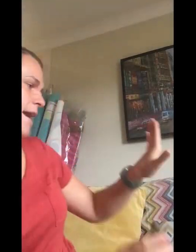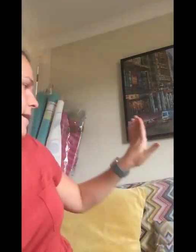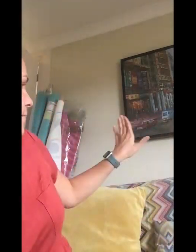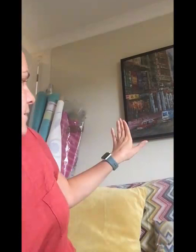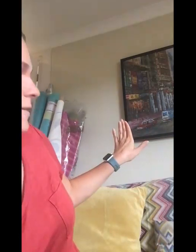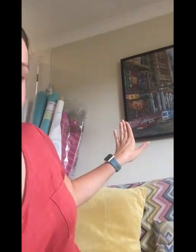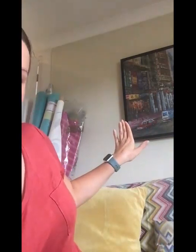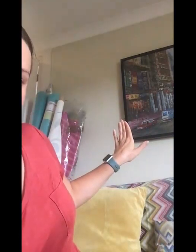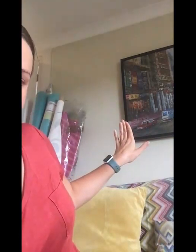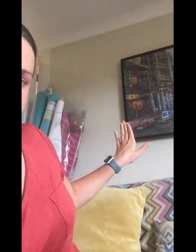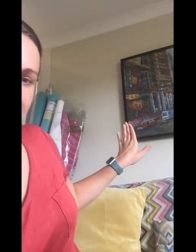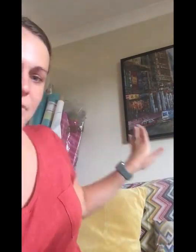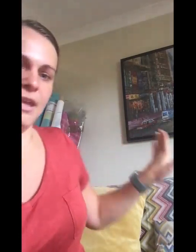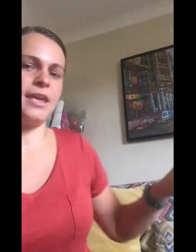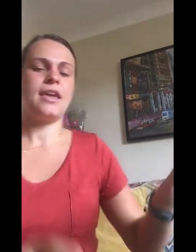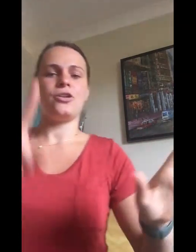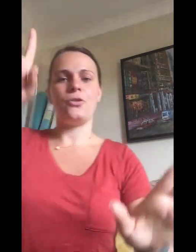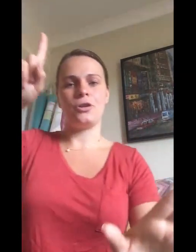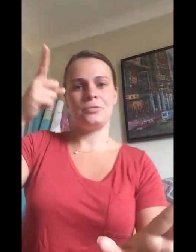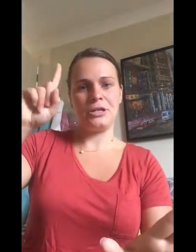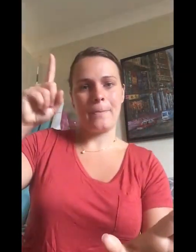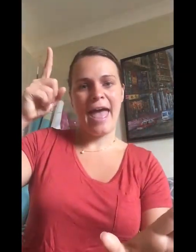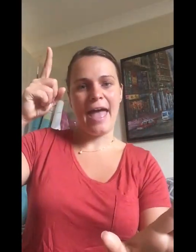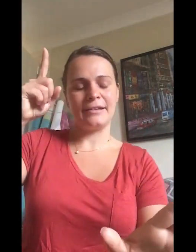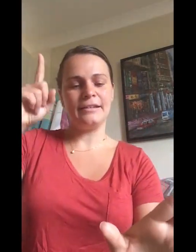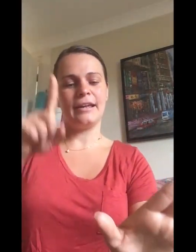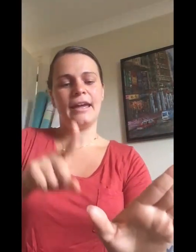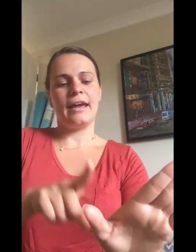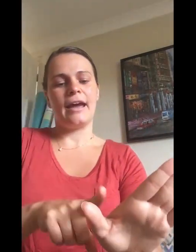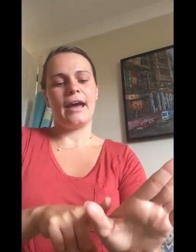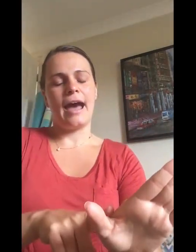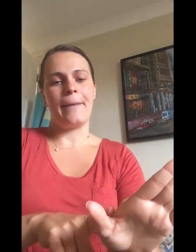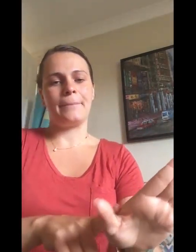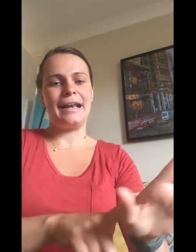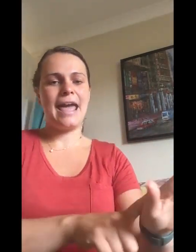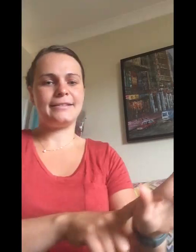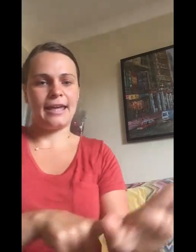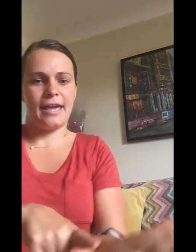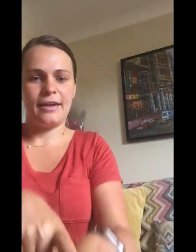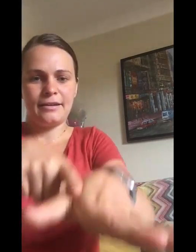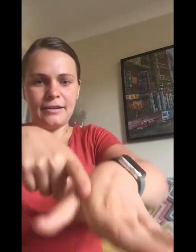way, looks like this. You're going to bring your pen and place it